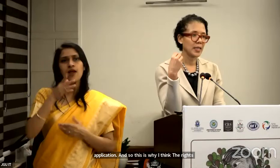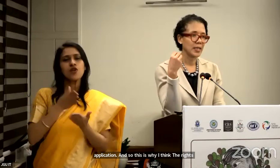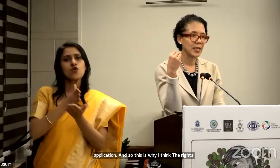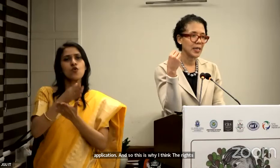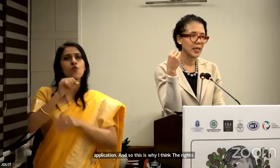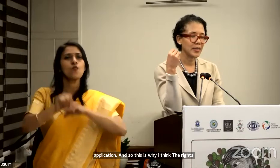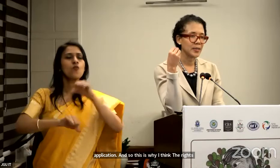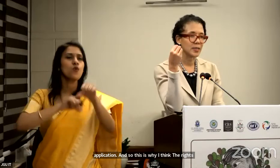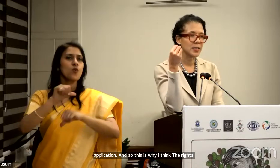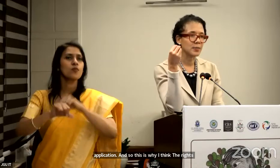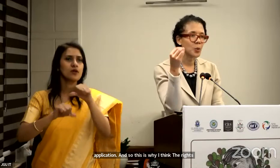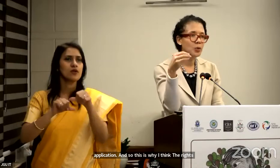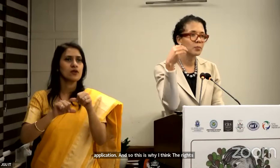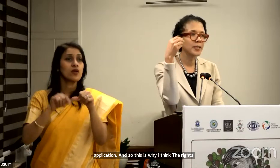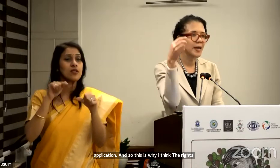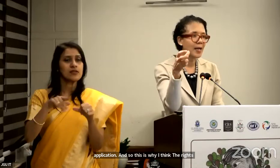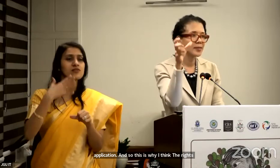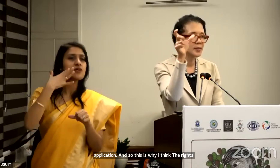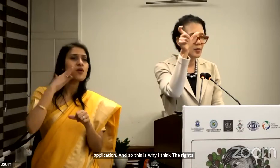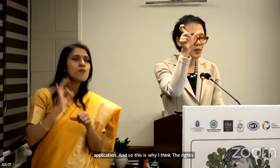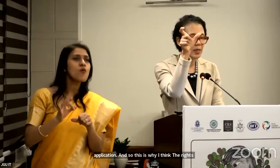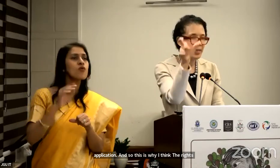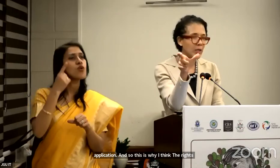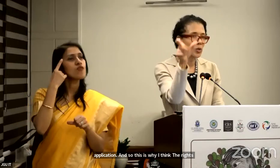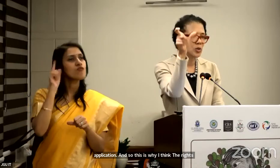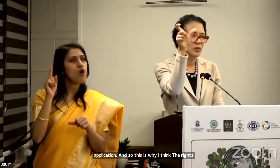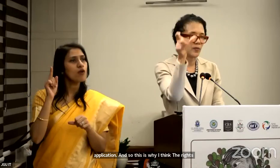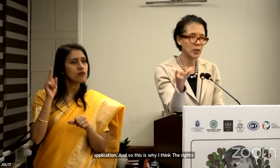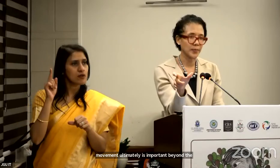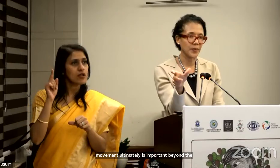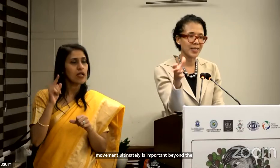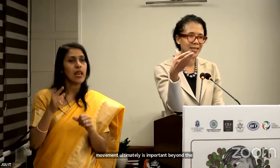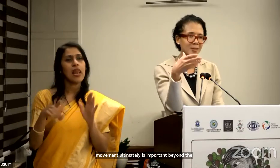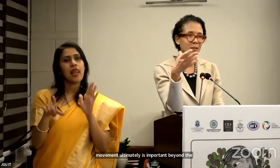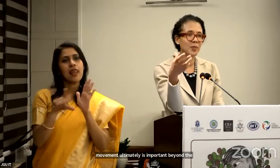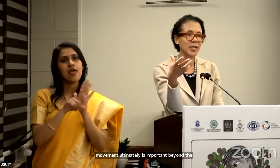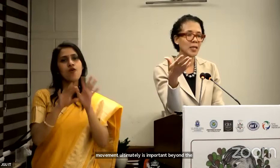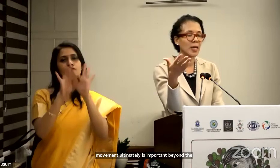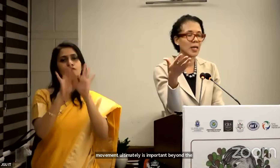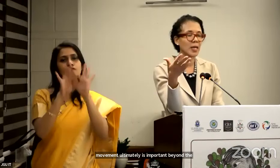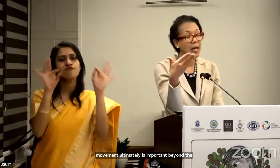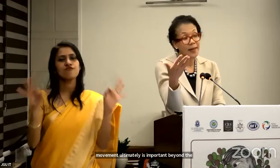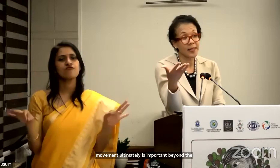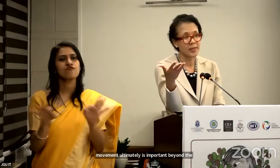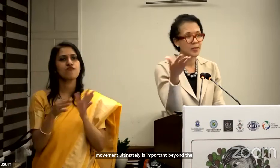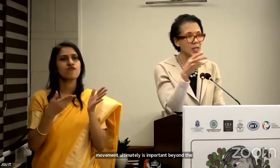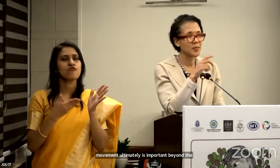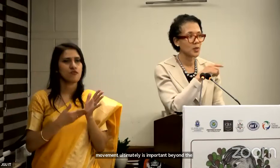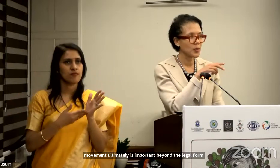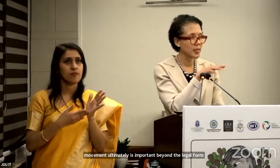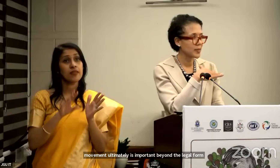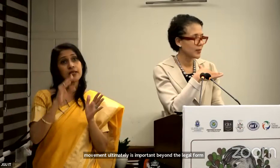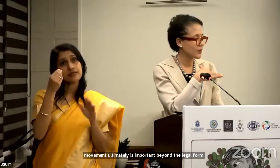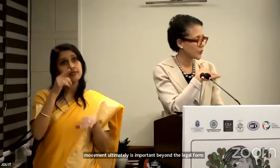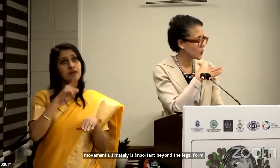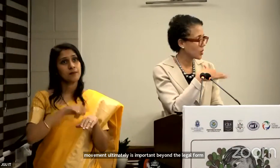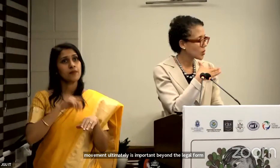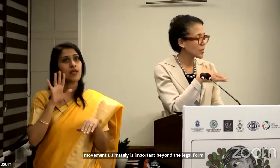ultimately is important beyond the legal form. And that's something I think that sometimes the